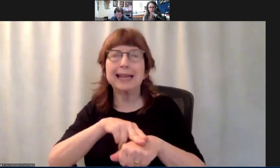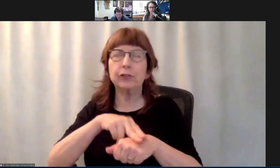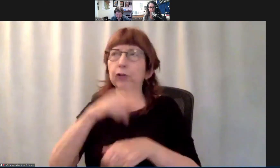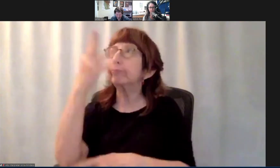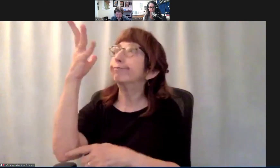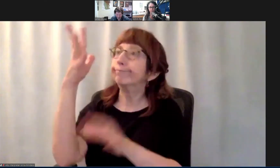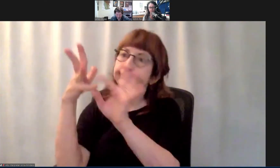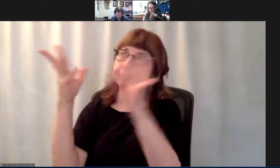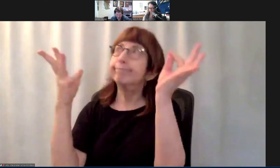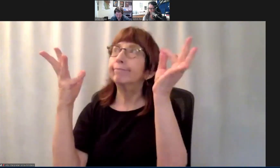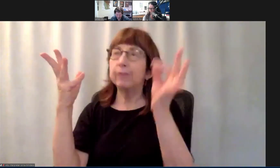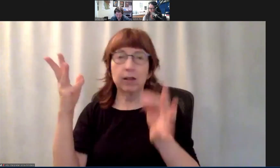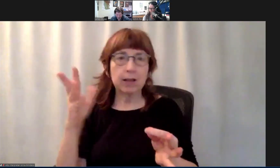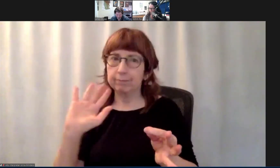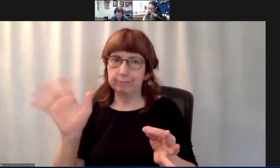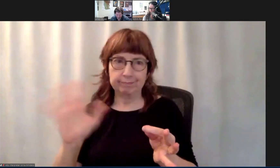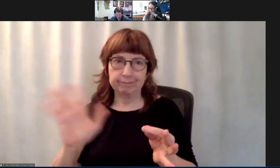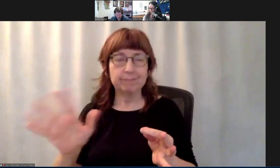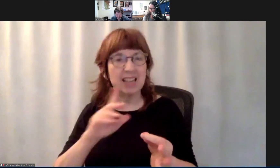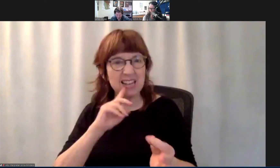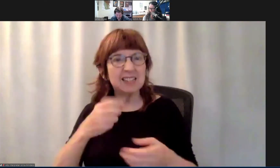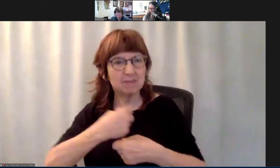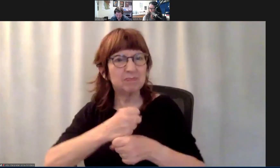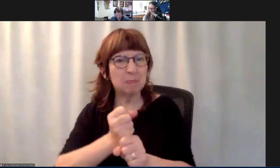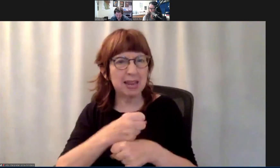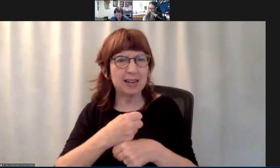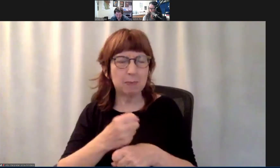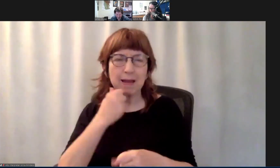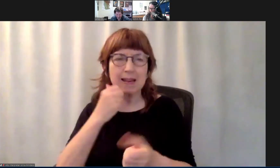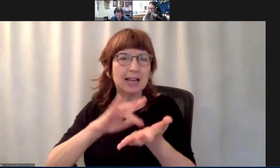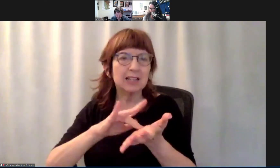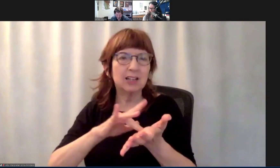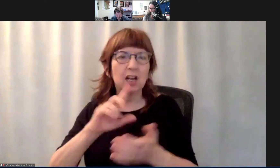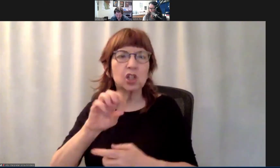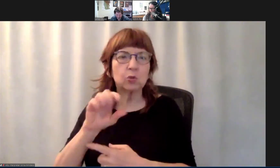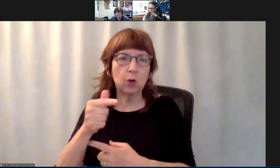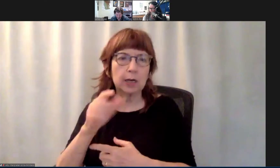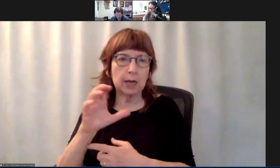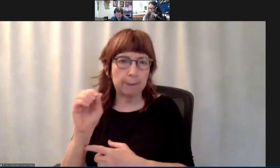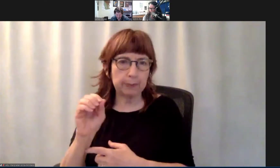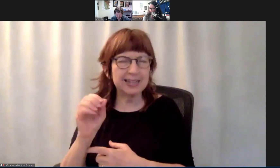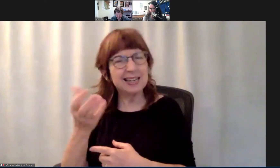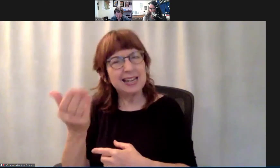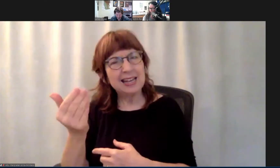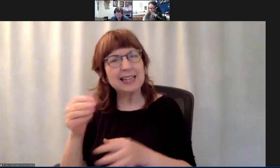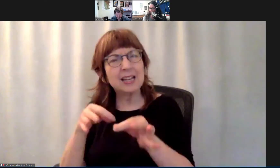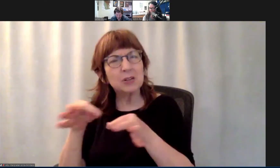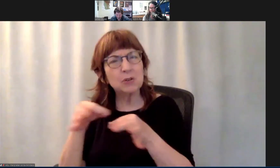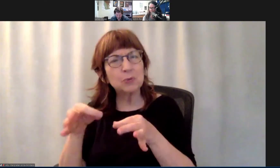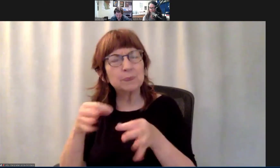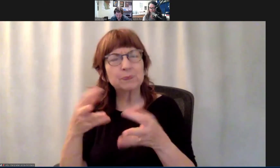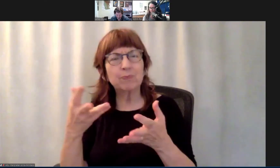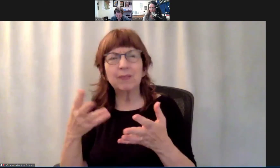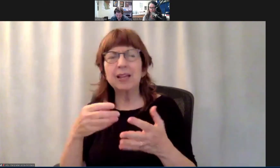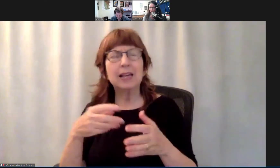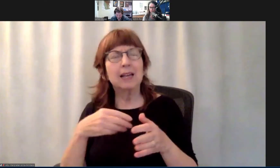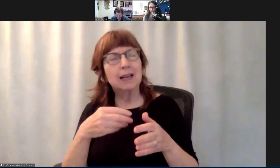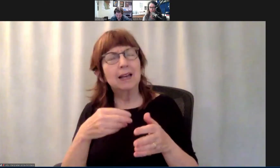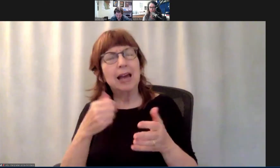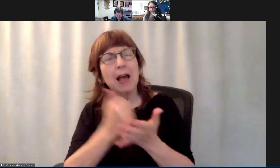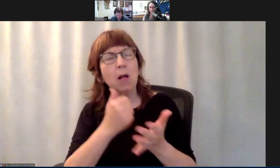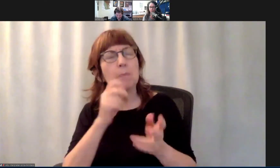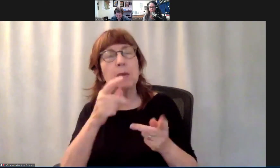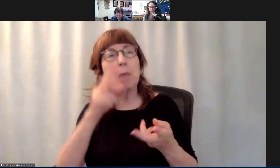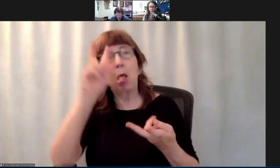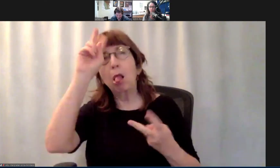know, springs from the forest or something. It's produced by a pharmaceutical company. And I wonder if you can kind of combat some of that disinformation or